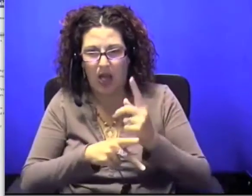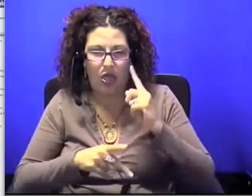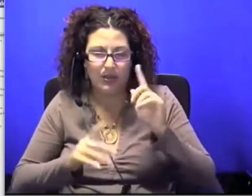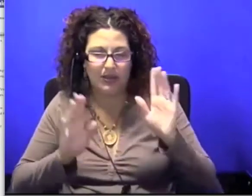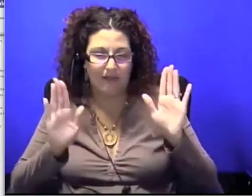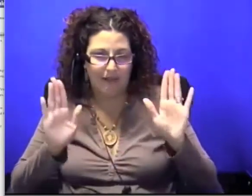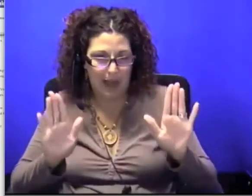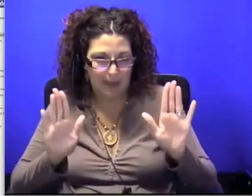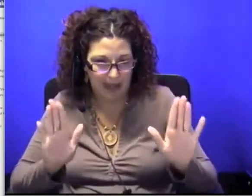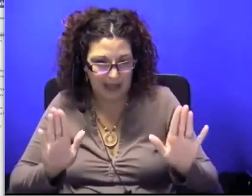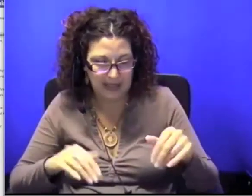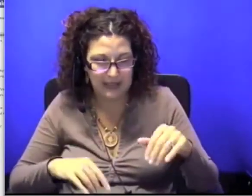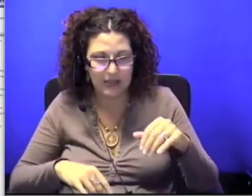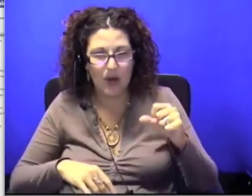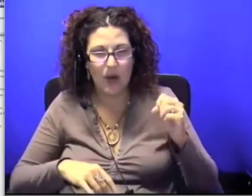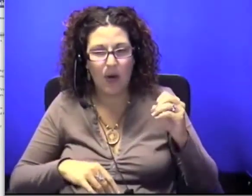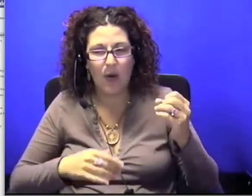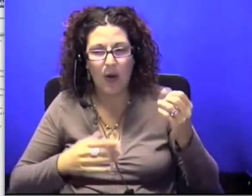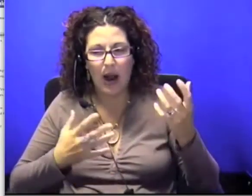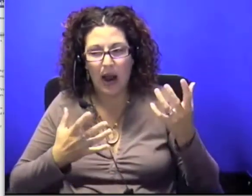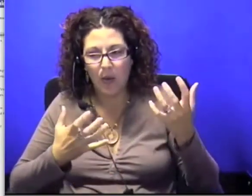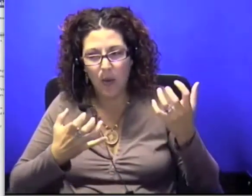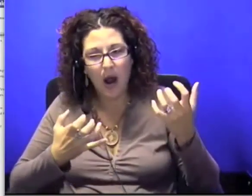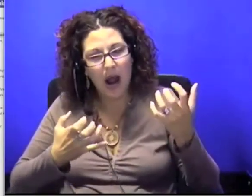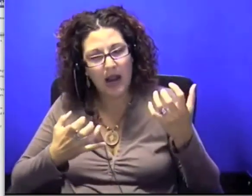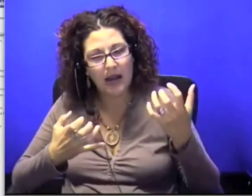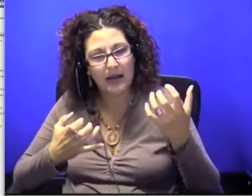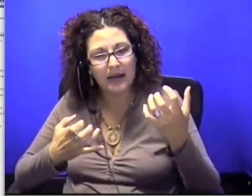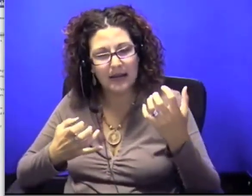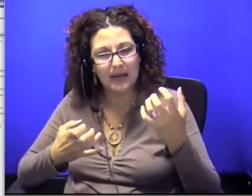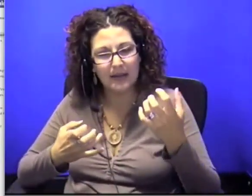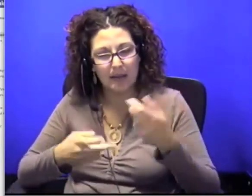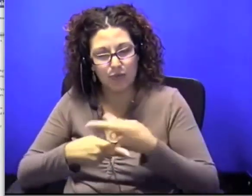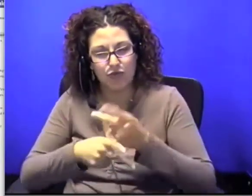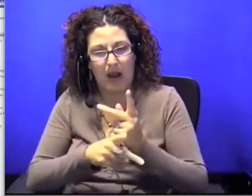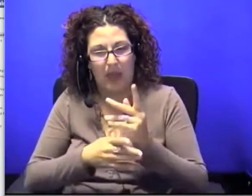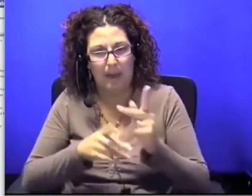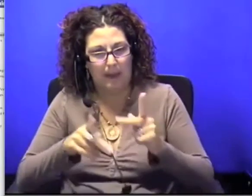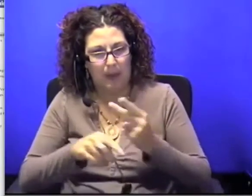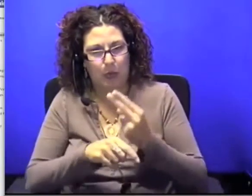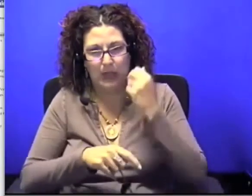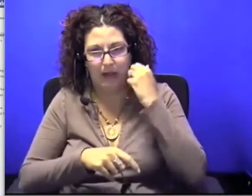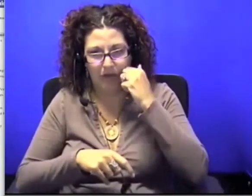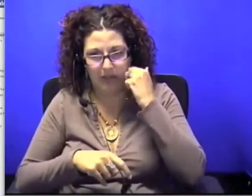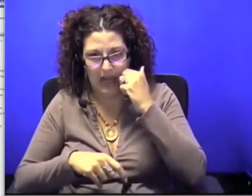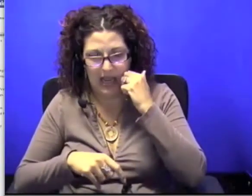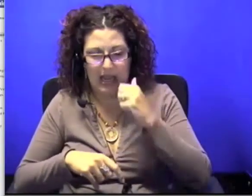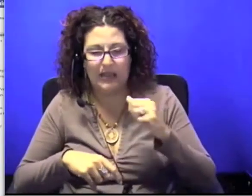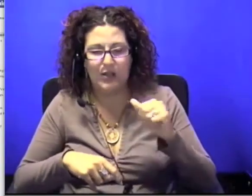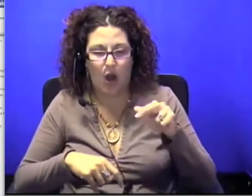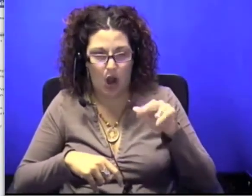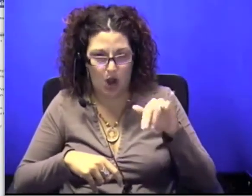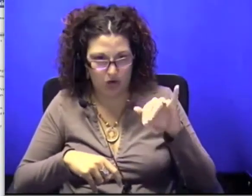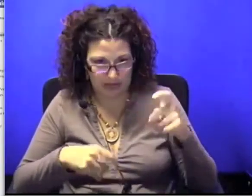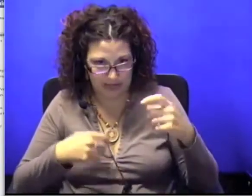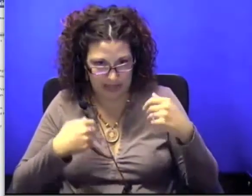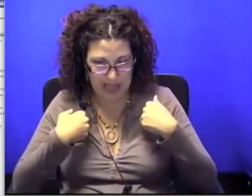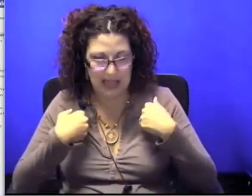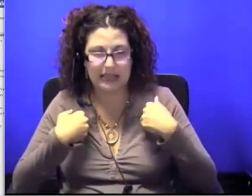fabulous. I wanted a product that was consumable, so people took it on an everyday basis, and so RX has a product there, and